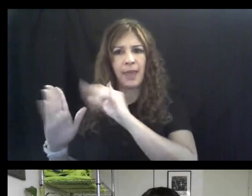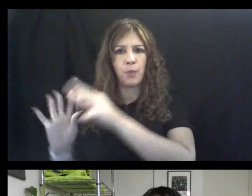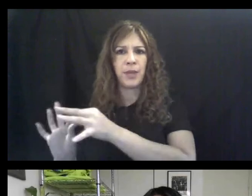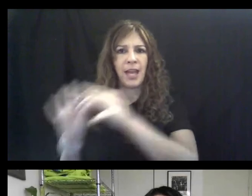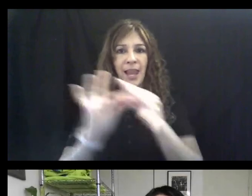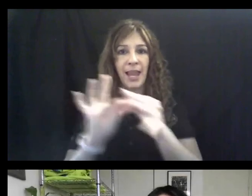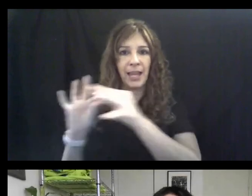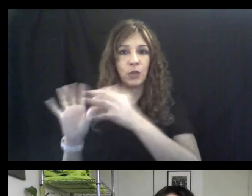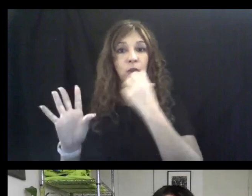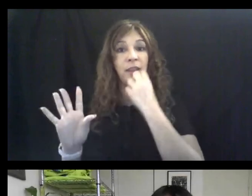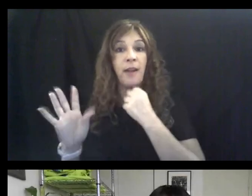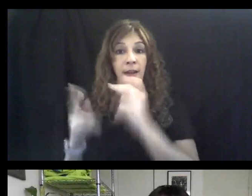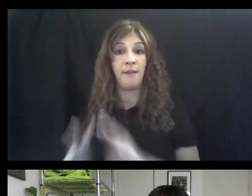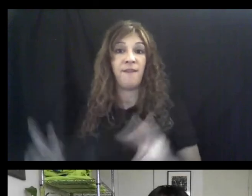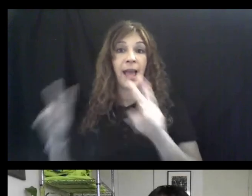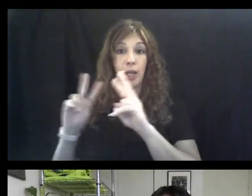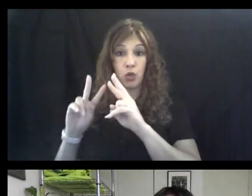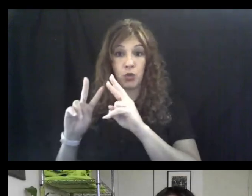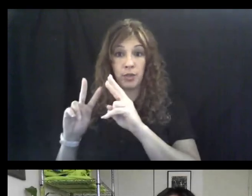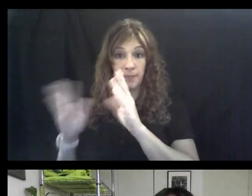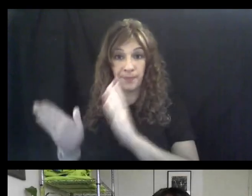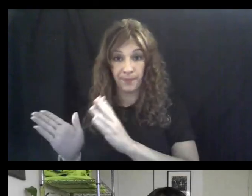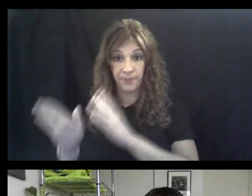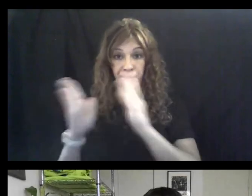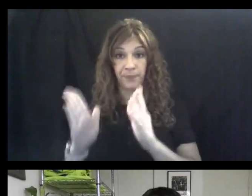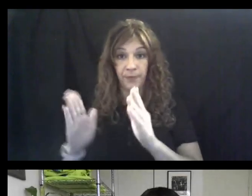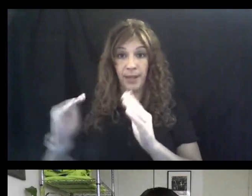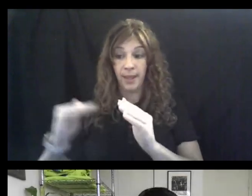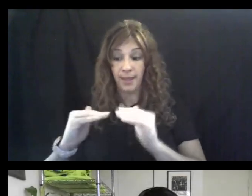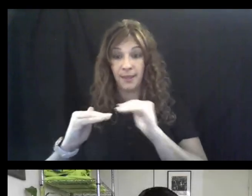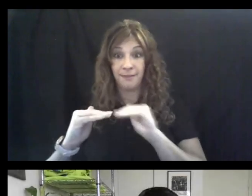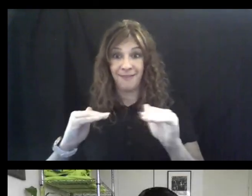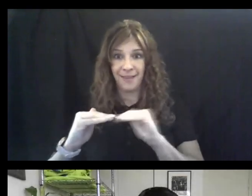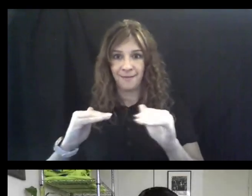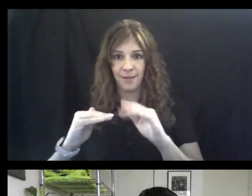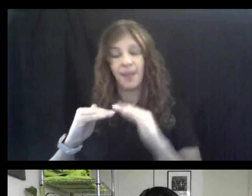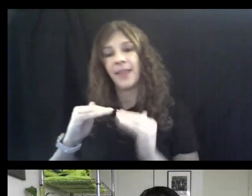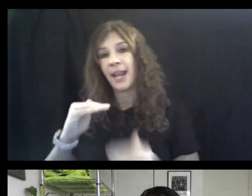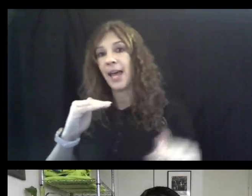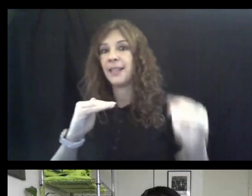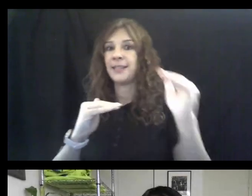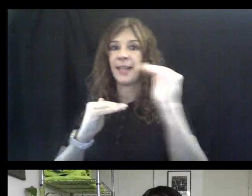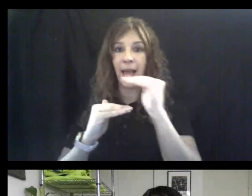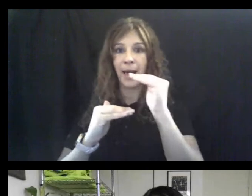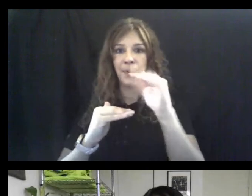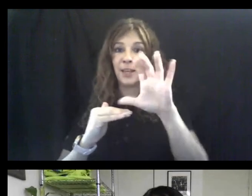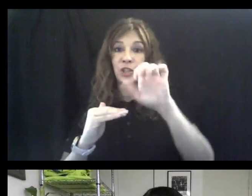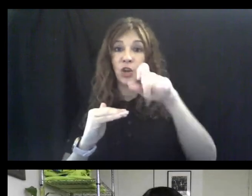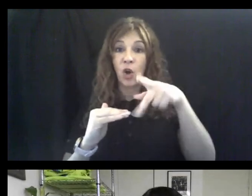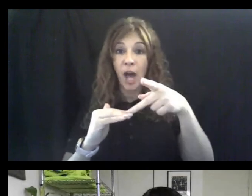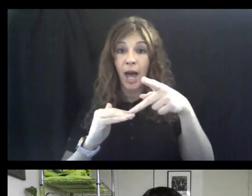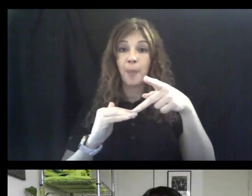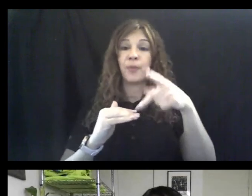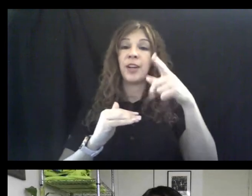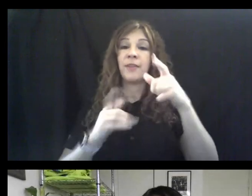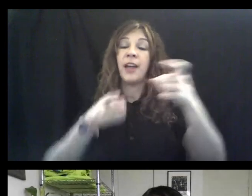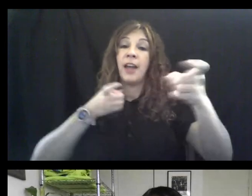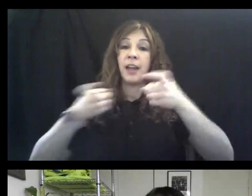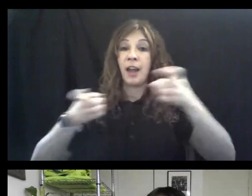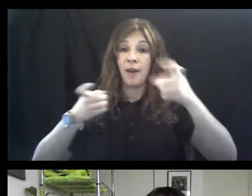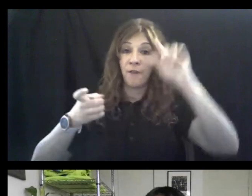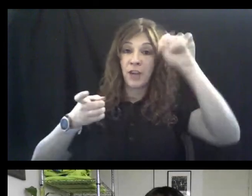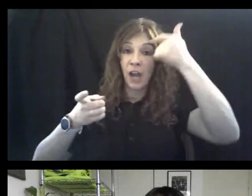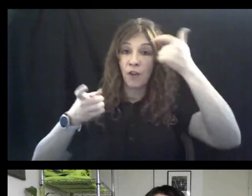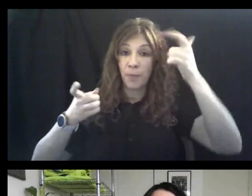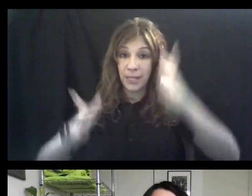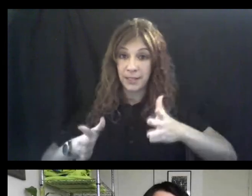those values. And then on top of it, we have a cooperative governance structure, and the cooperative governance structure